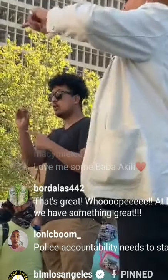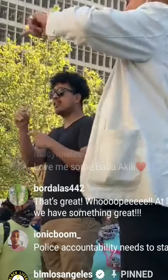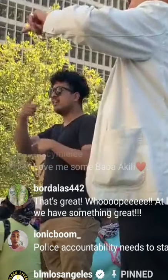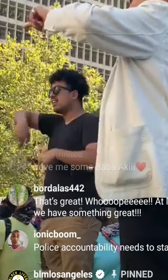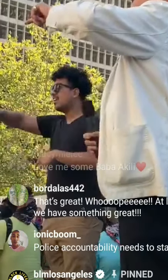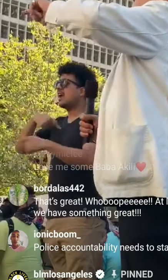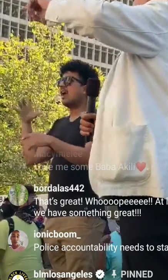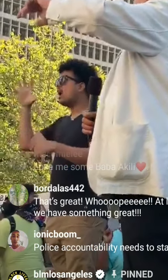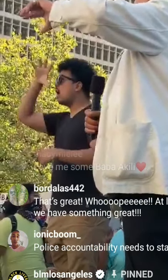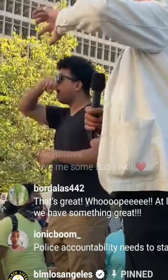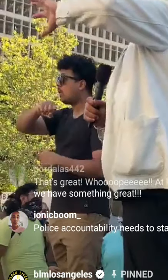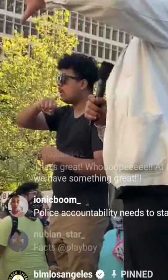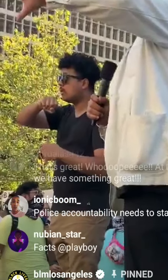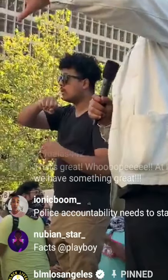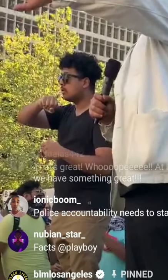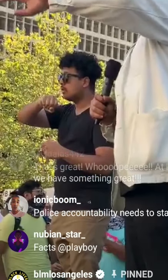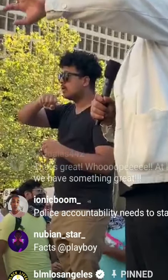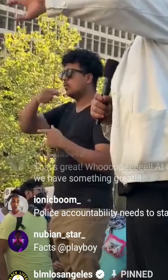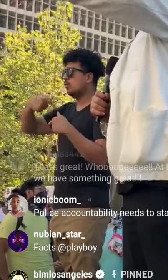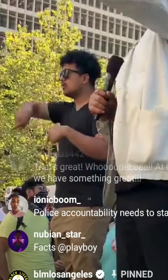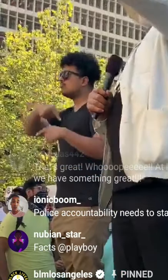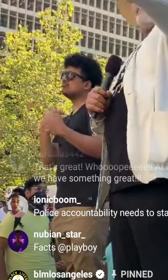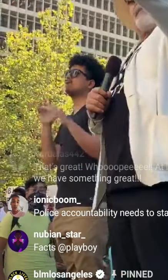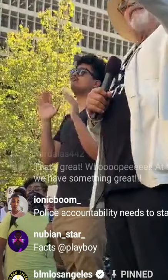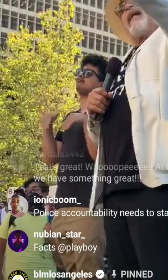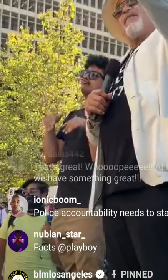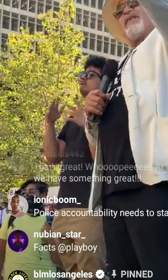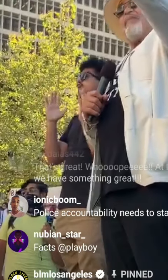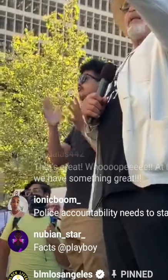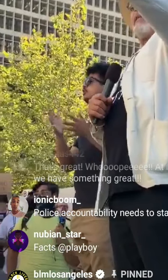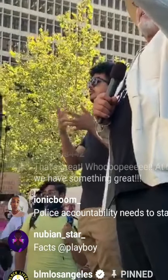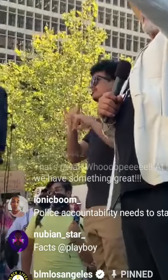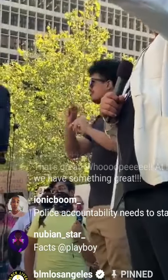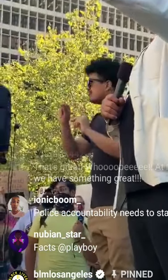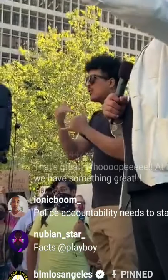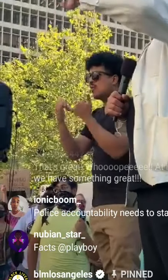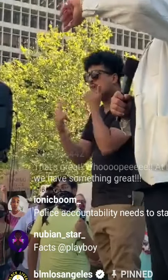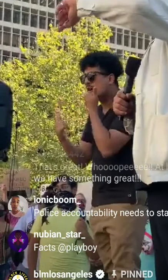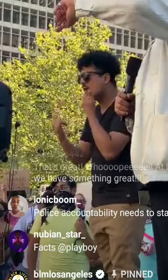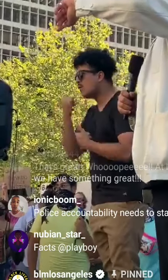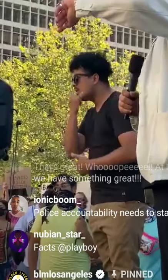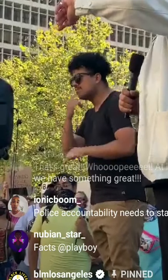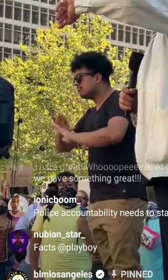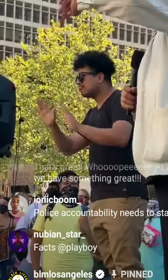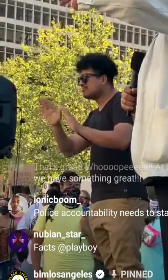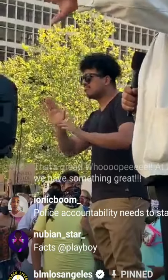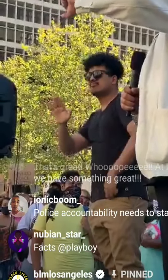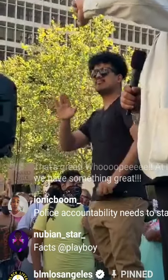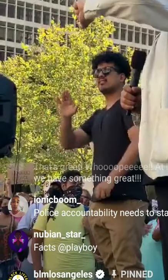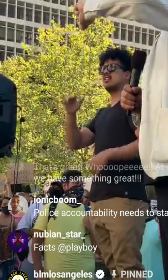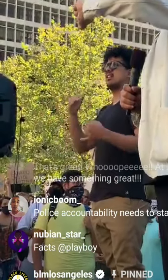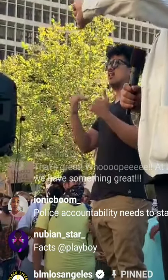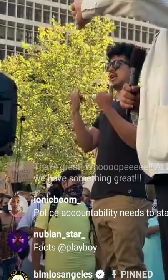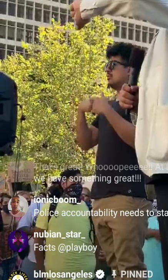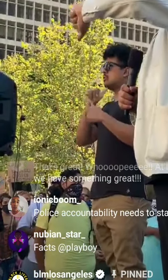they will assume that we have given up and moved on. Or not given up, but taken this and moved on. And